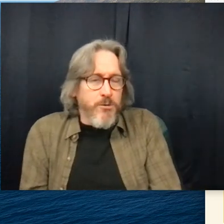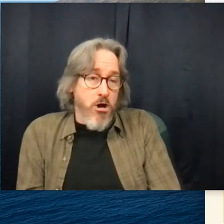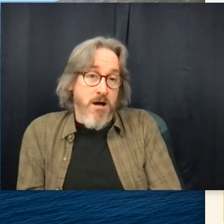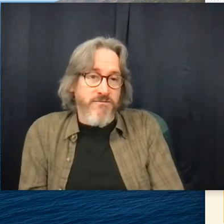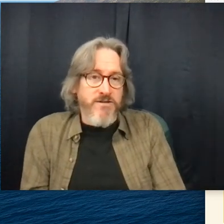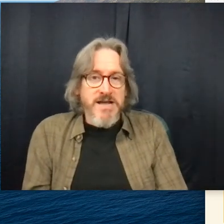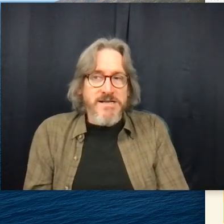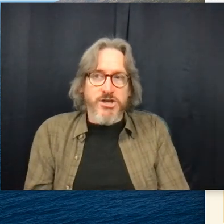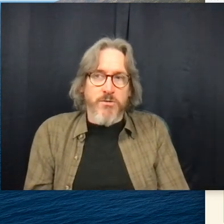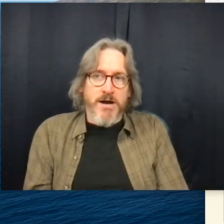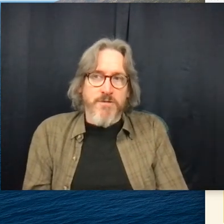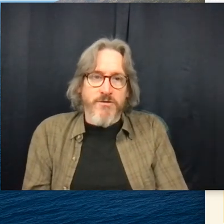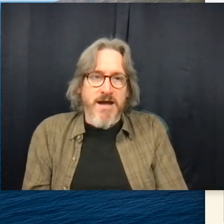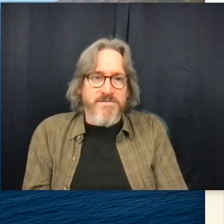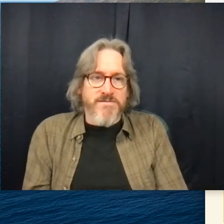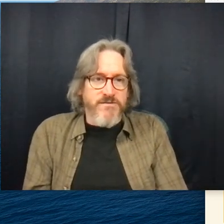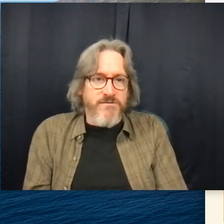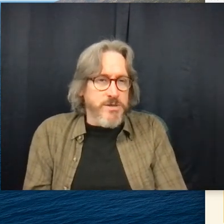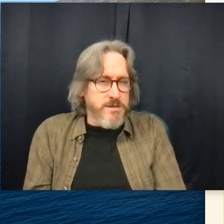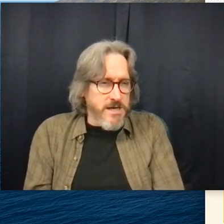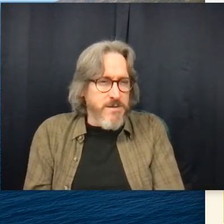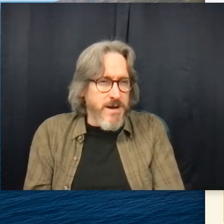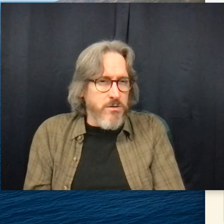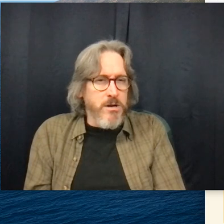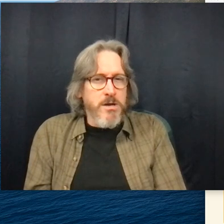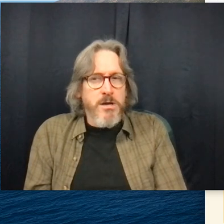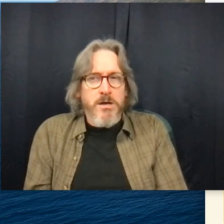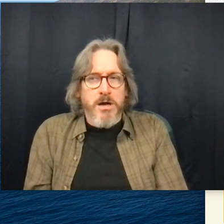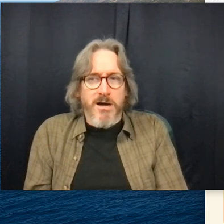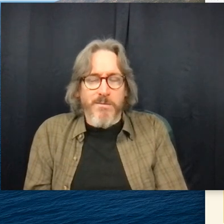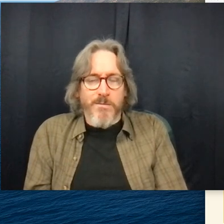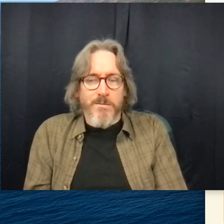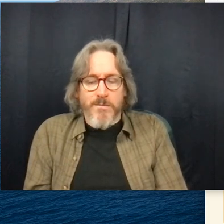the summer off, so I'd rather have stuff for you to think about